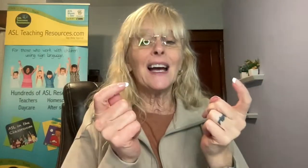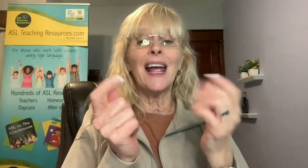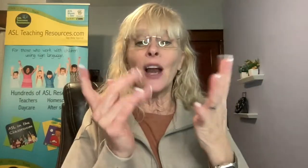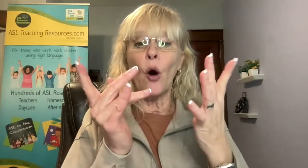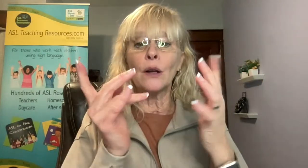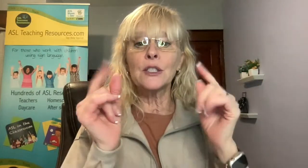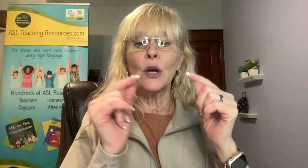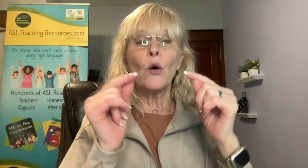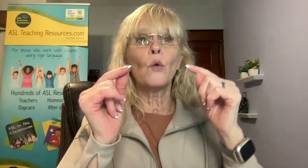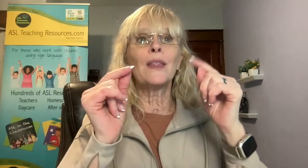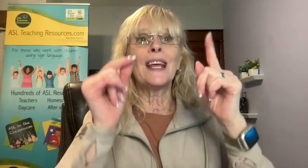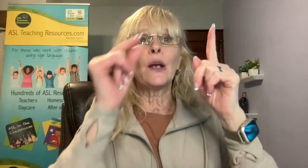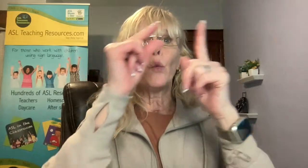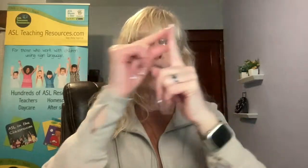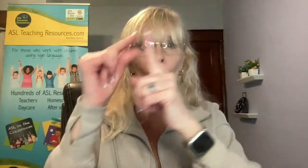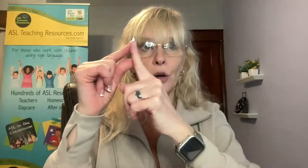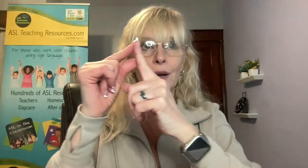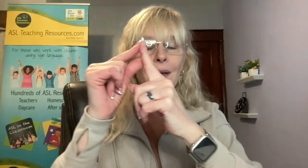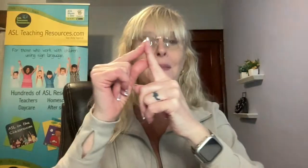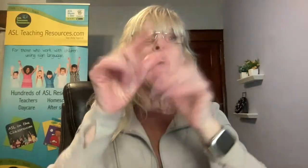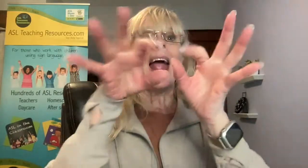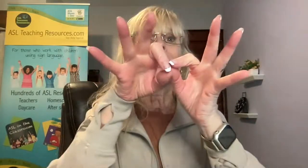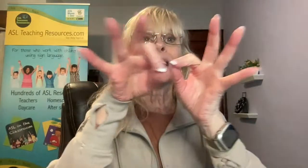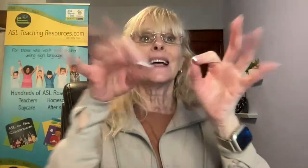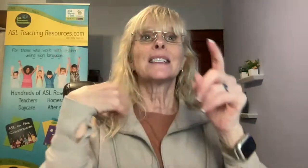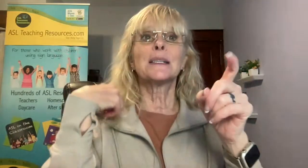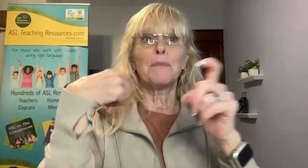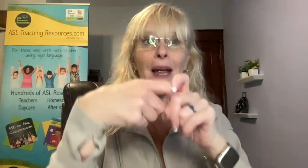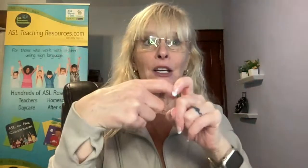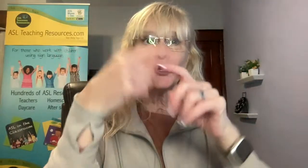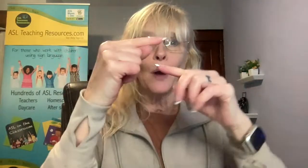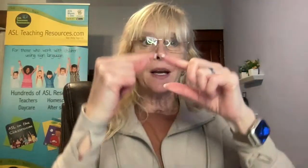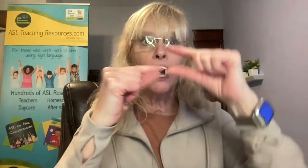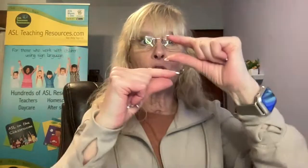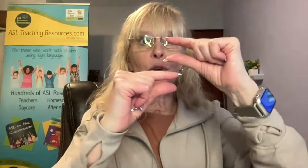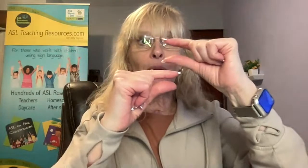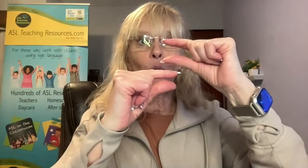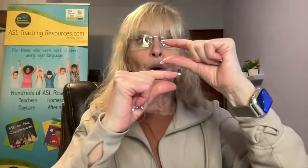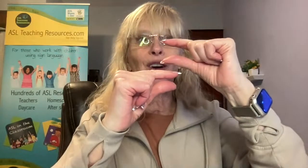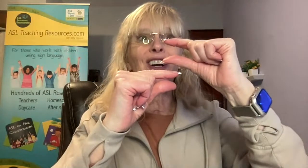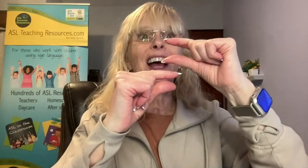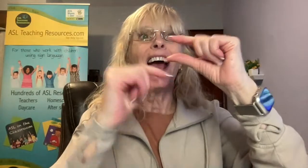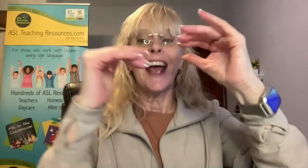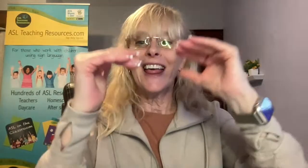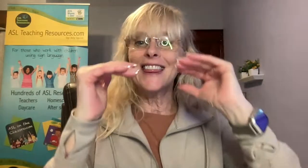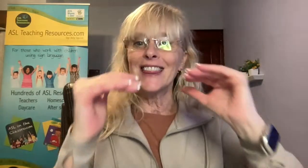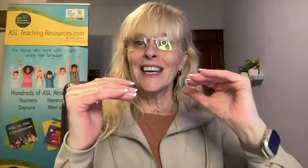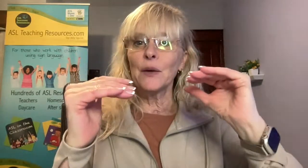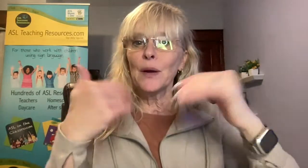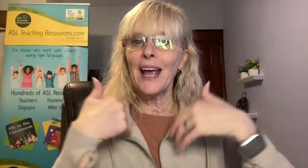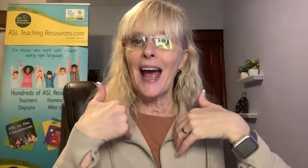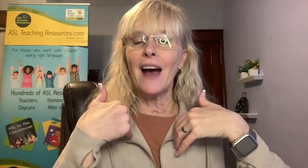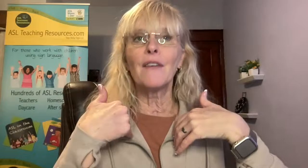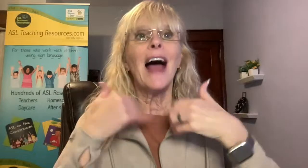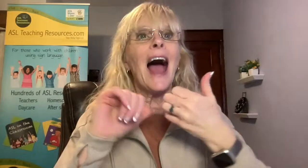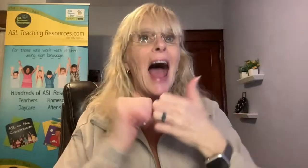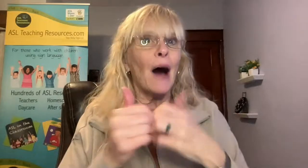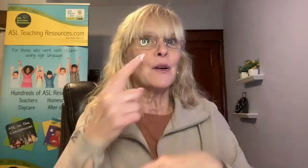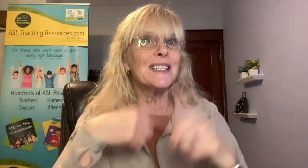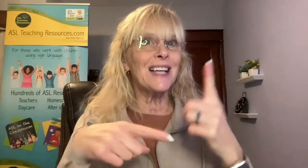and also the word and Spanish right under that word. And then we have how to sign